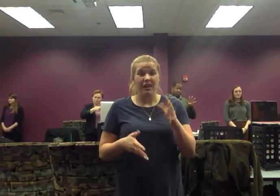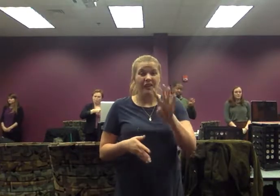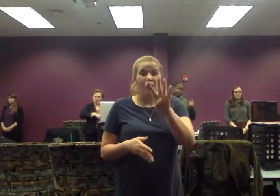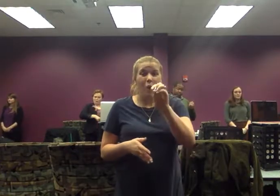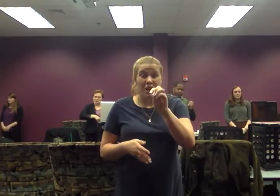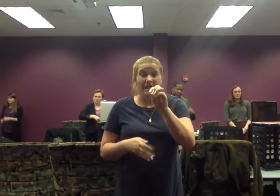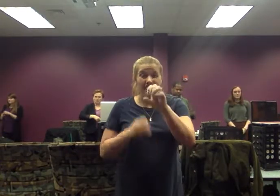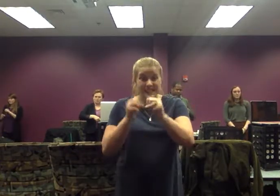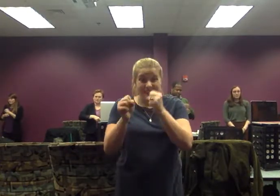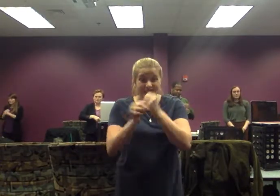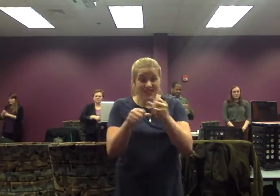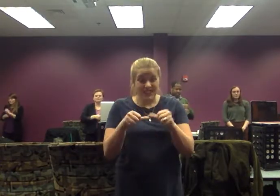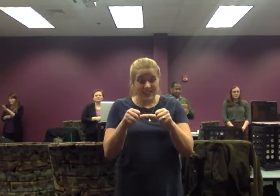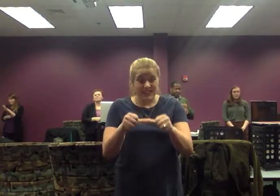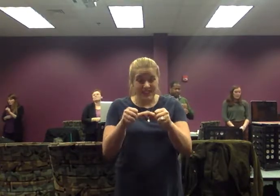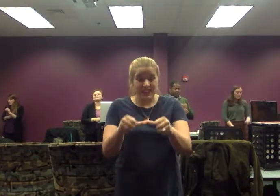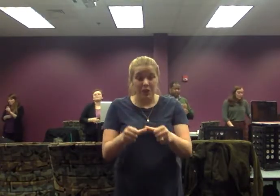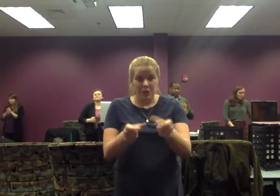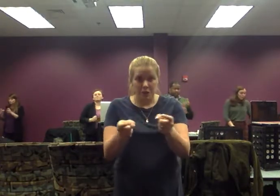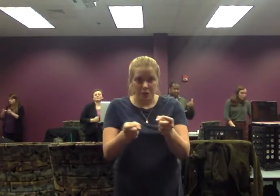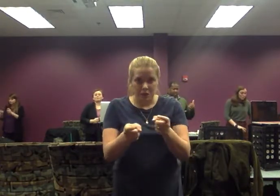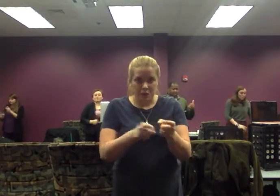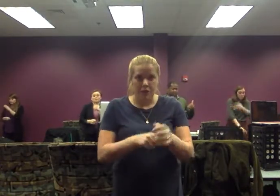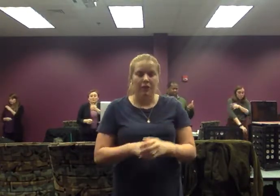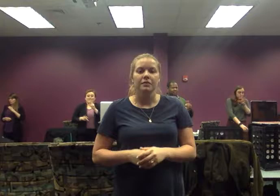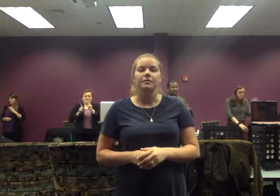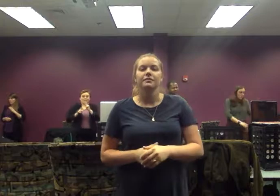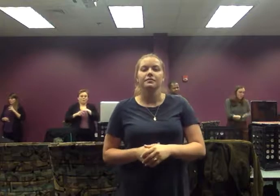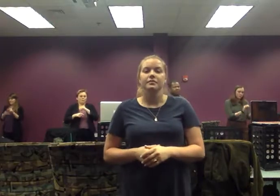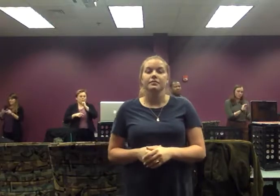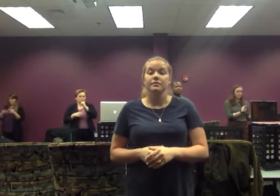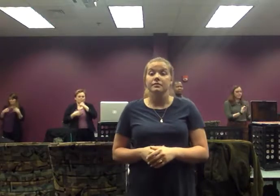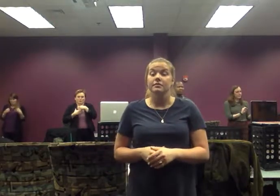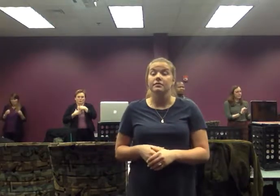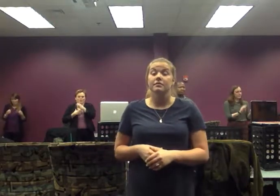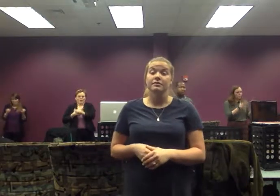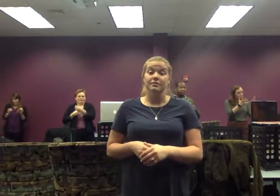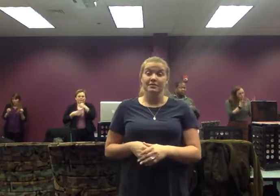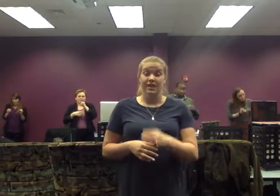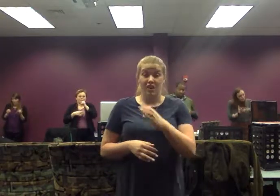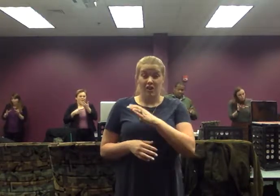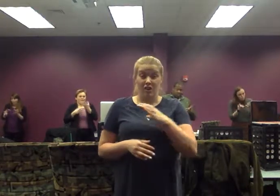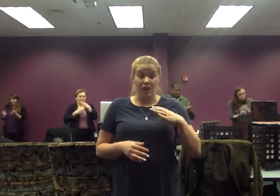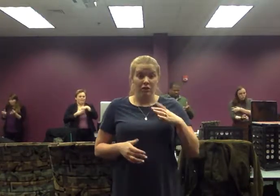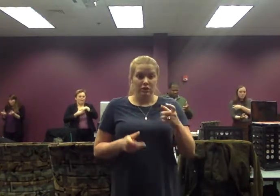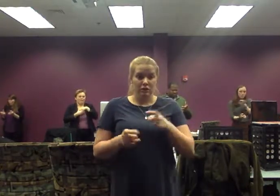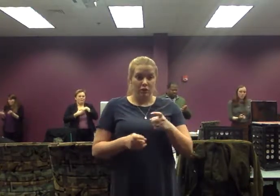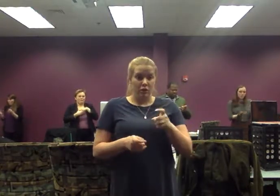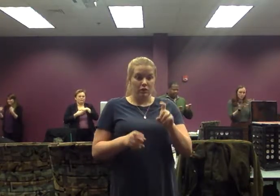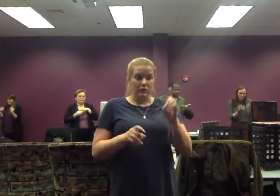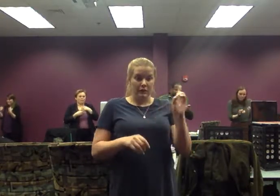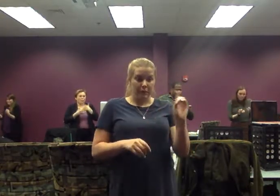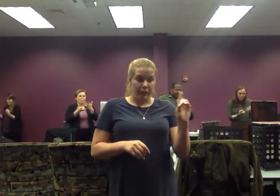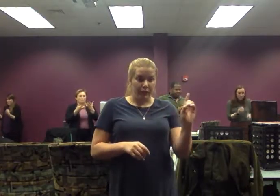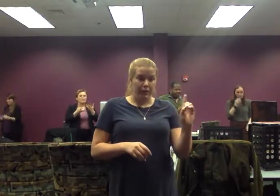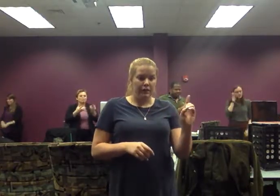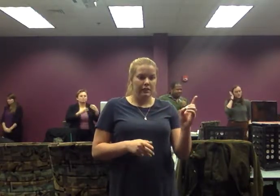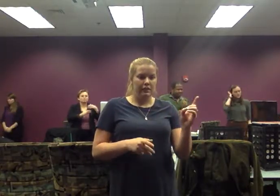Those who are out of power want to get into power. In this case, Newt Gingrich figured a way to do it. And he rode a